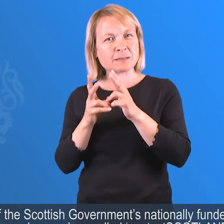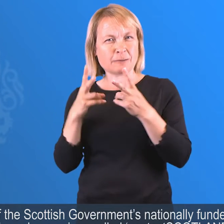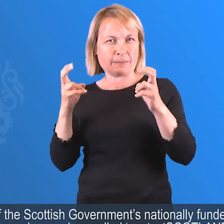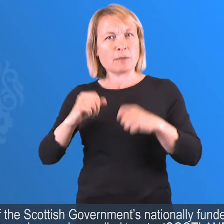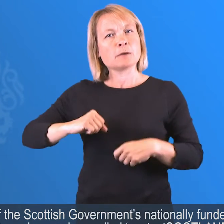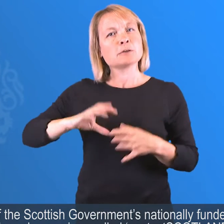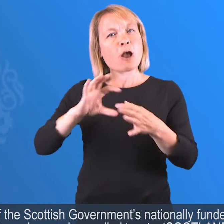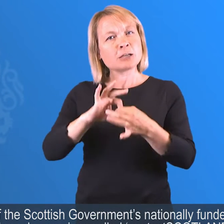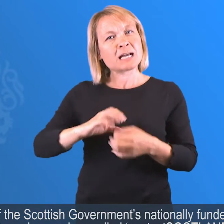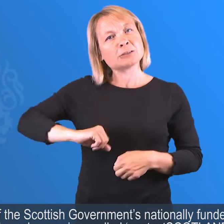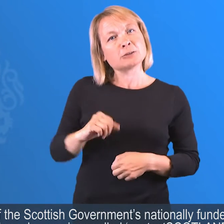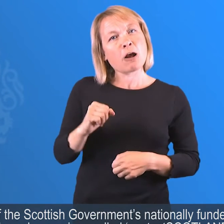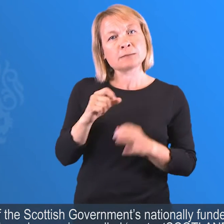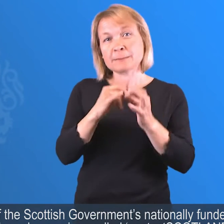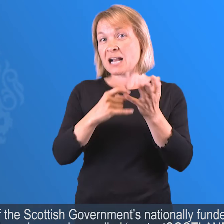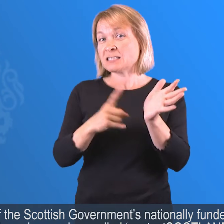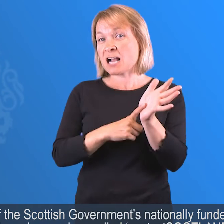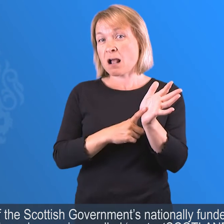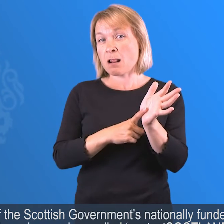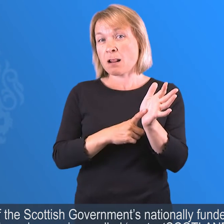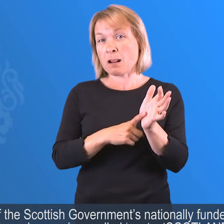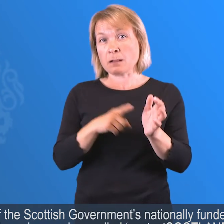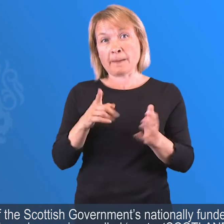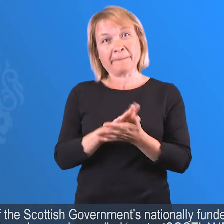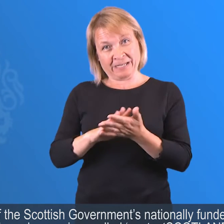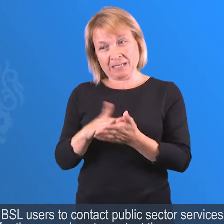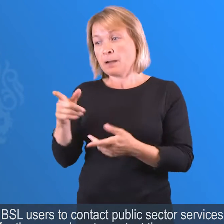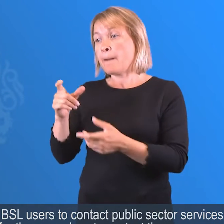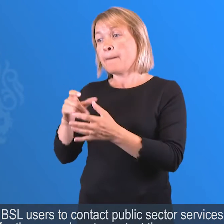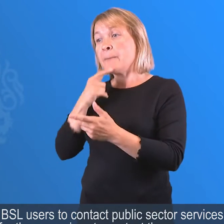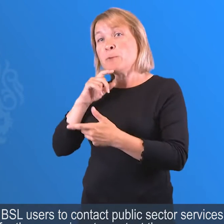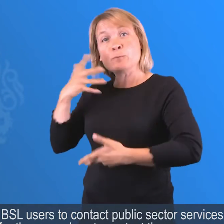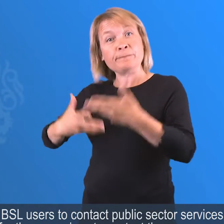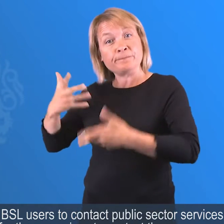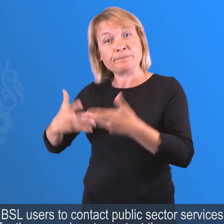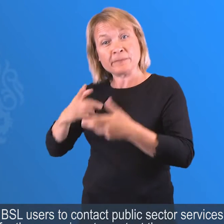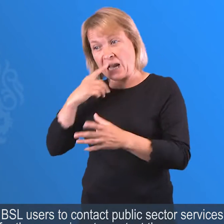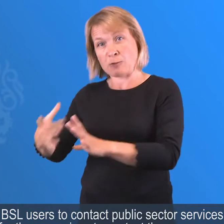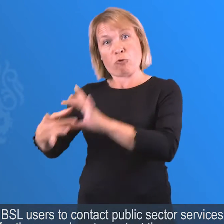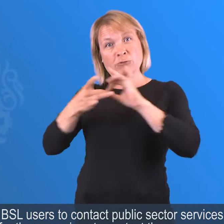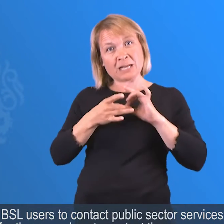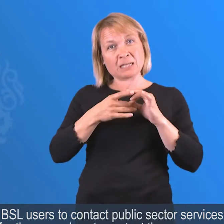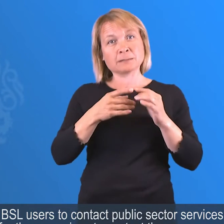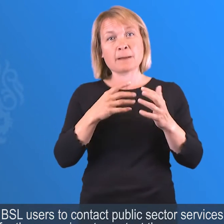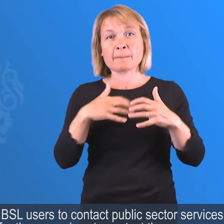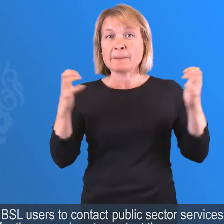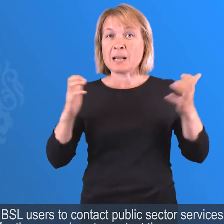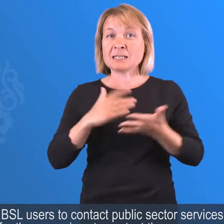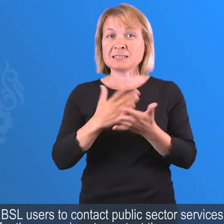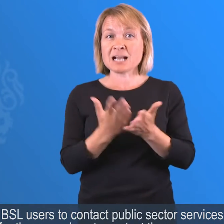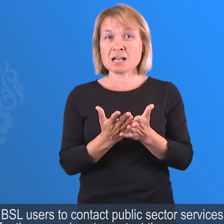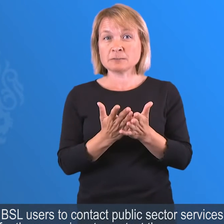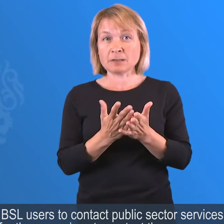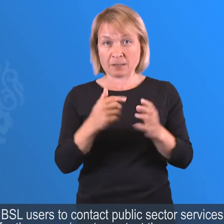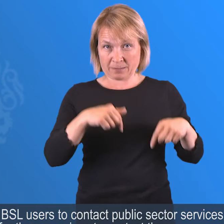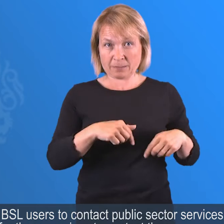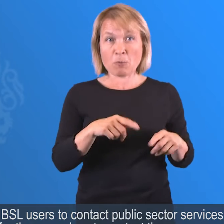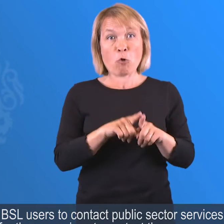relay services called Contact Scotland-BSL, which allows BSL users to contact public